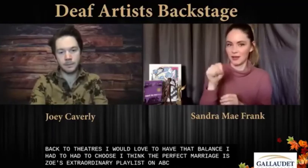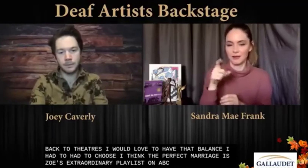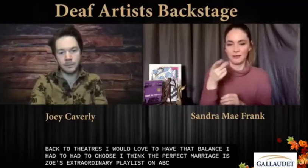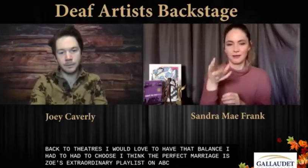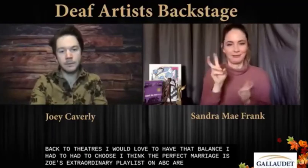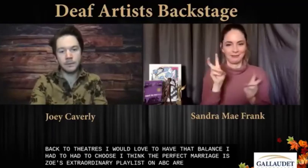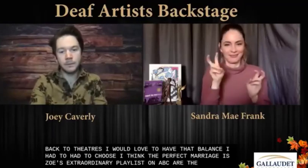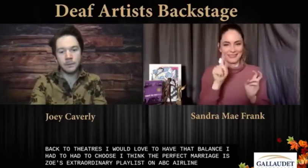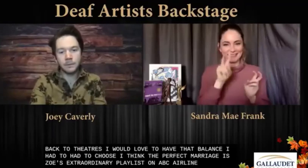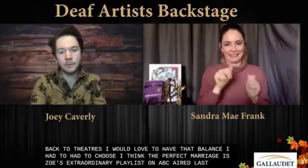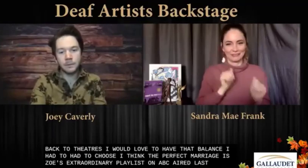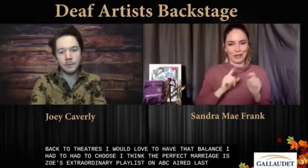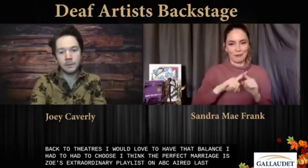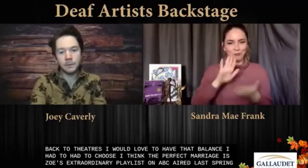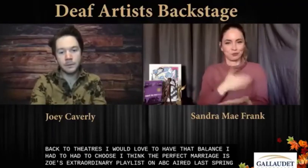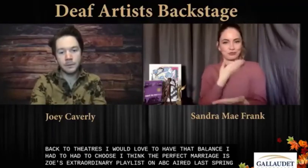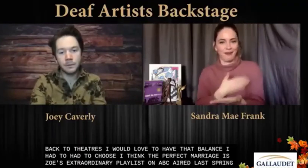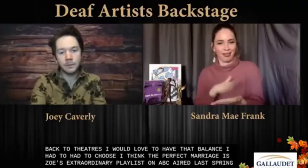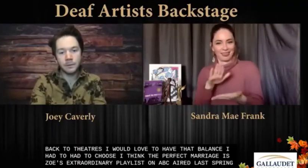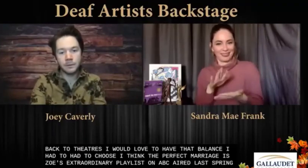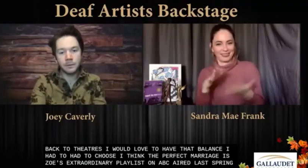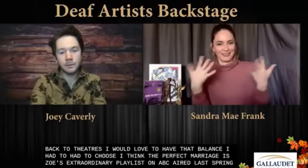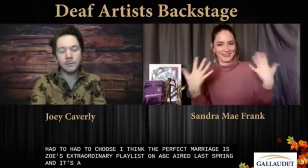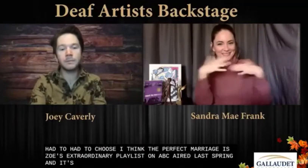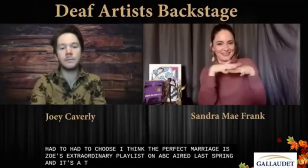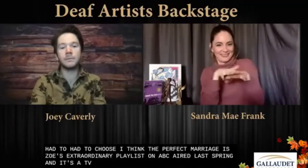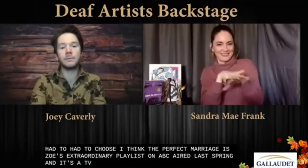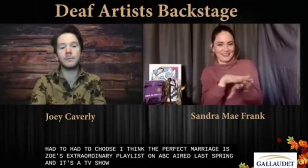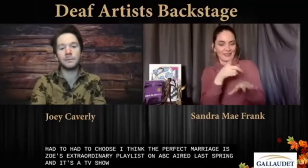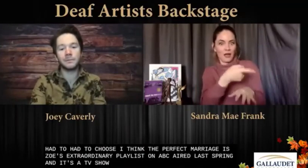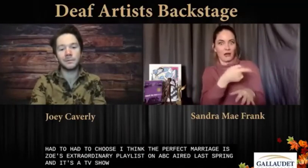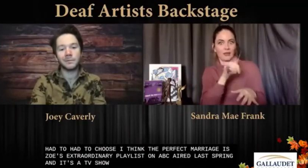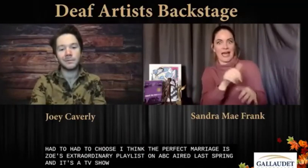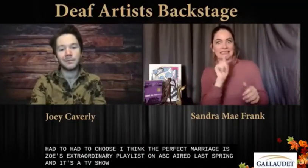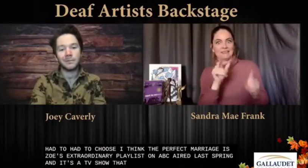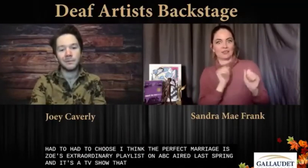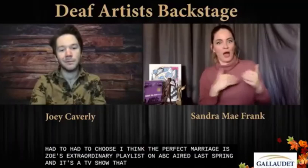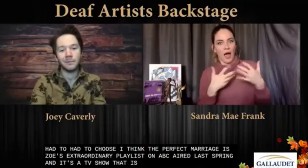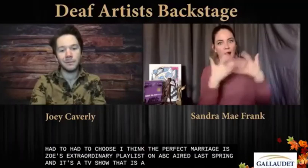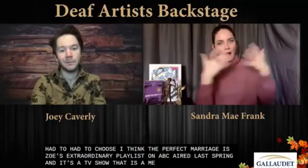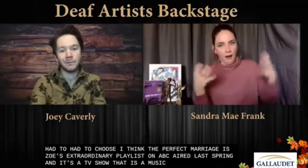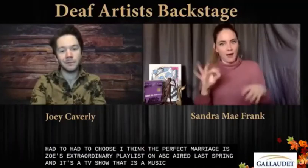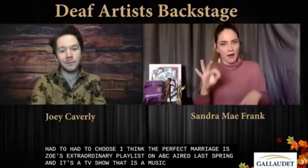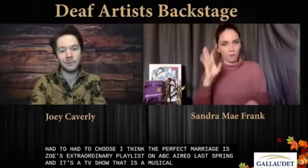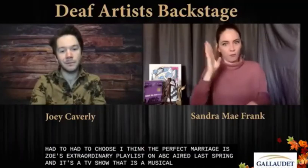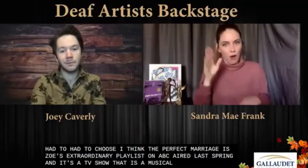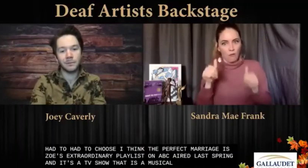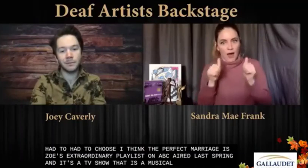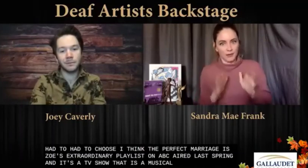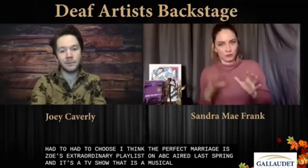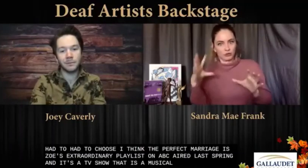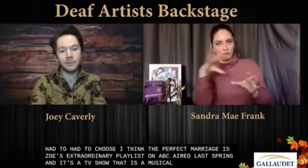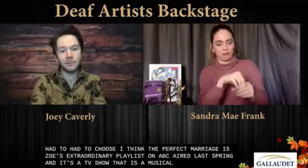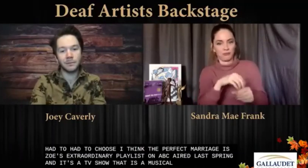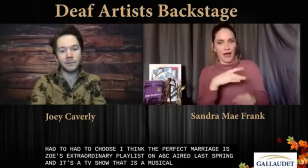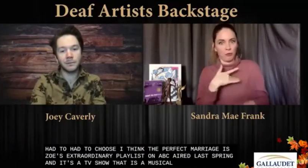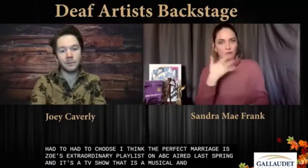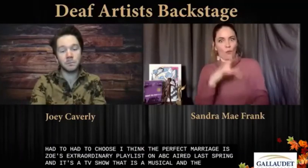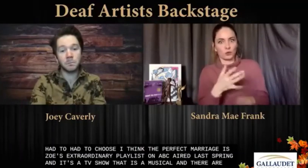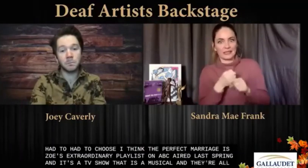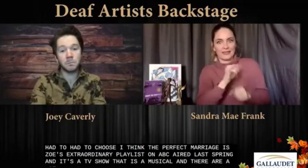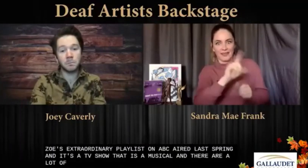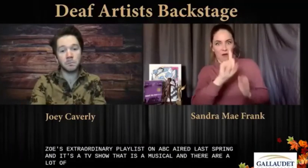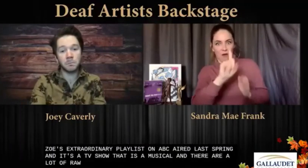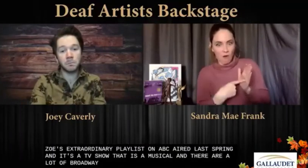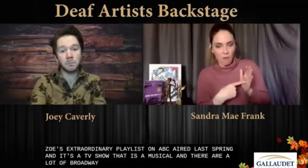aired last spring and it's a tv show that is a musical and there are